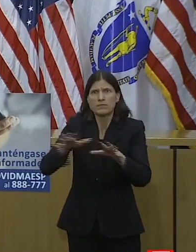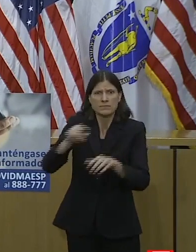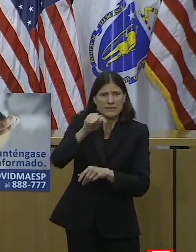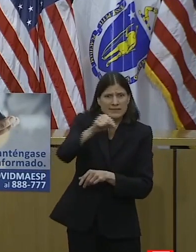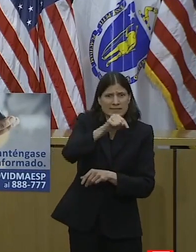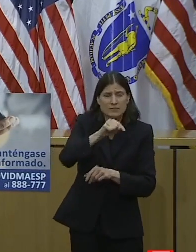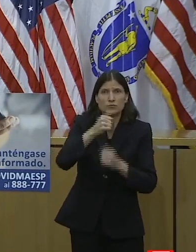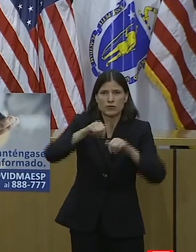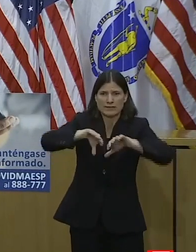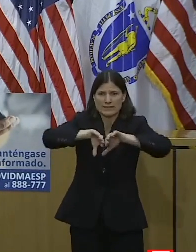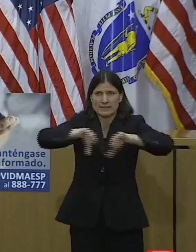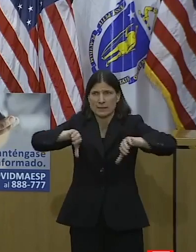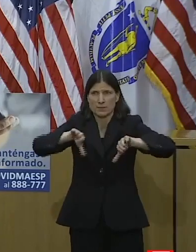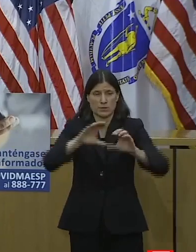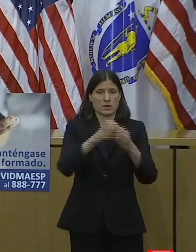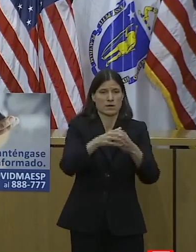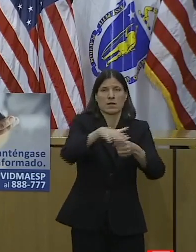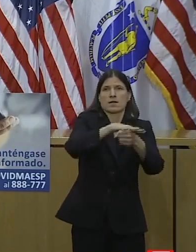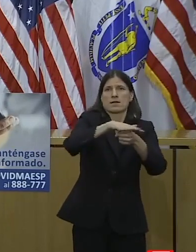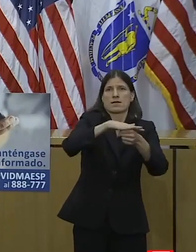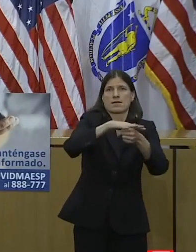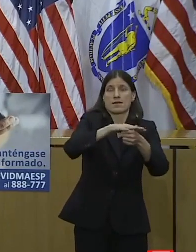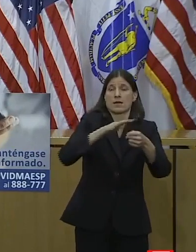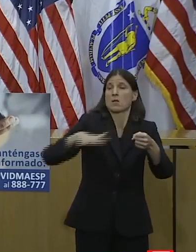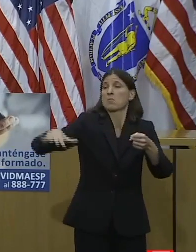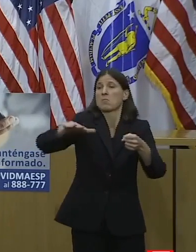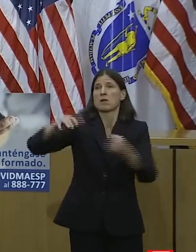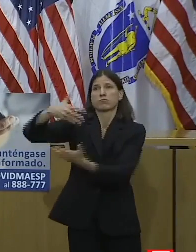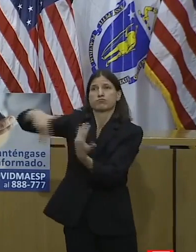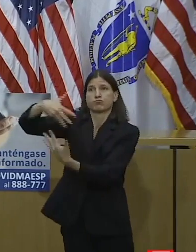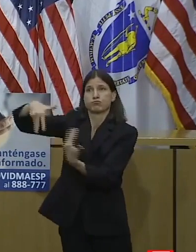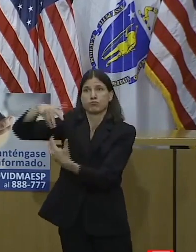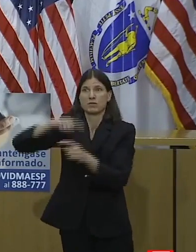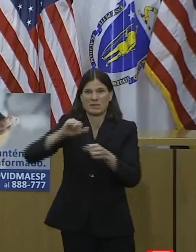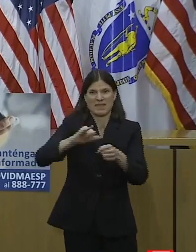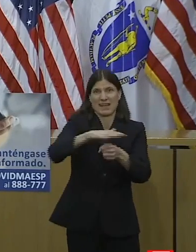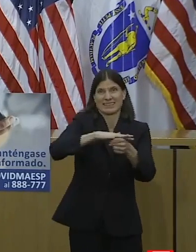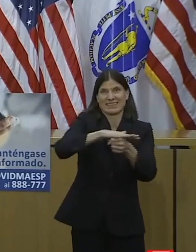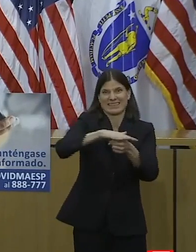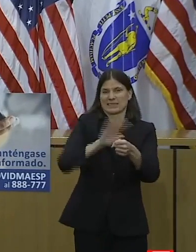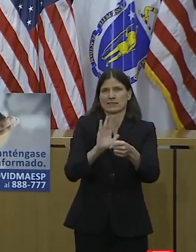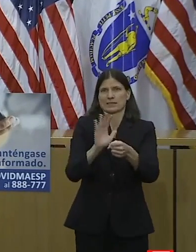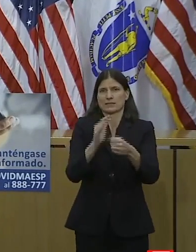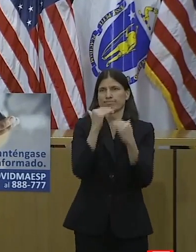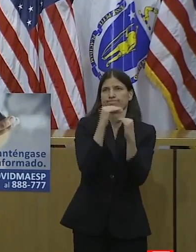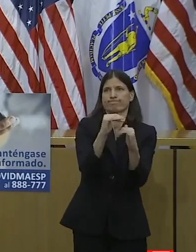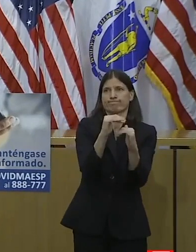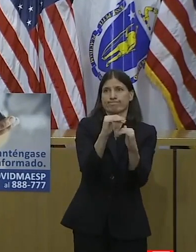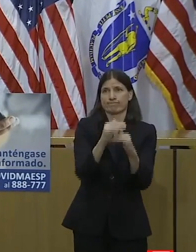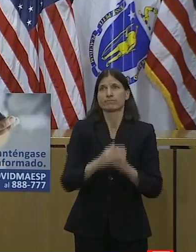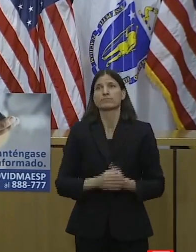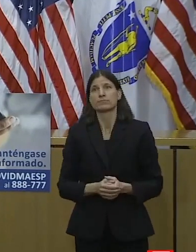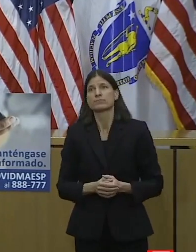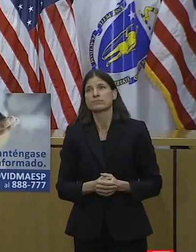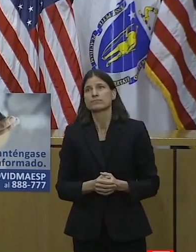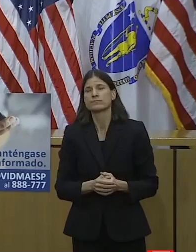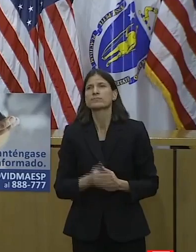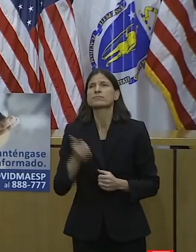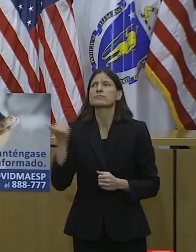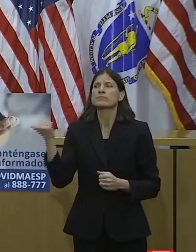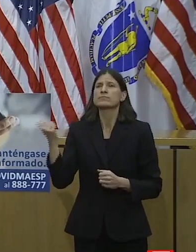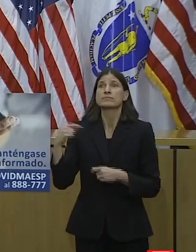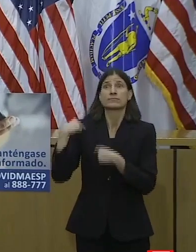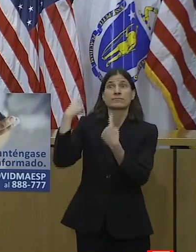expanding COVID-19 dedicated nursing facility capacity here in Massachusetts. First of all, converting